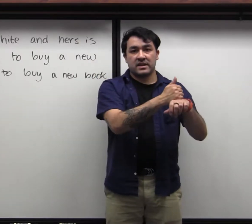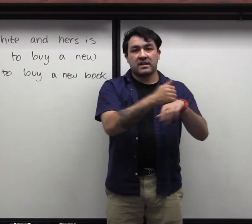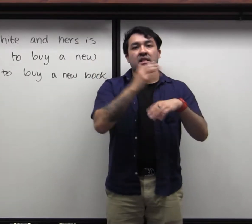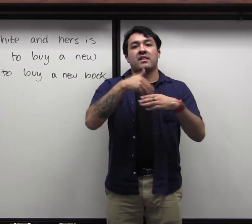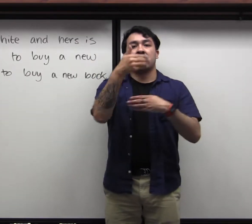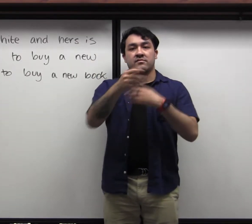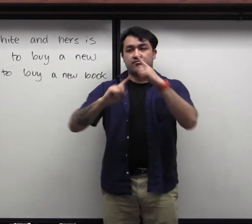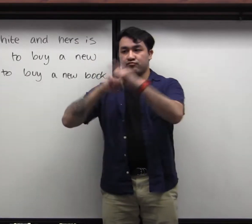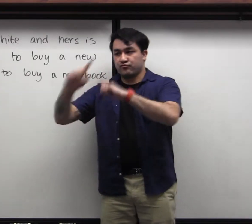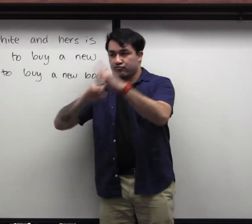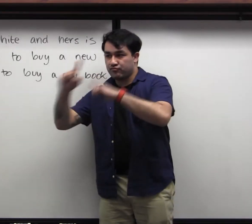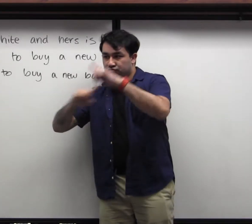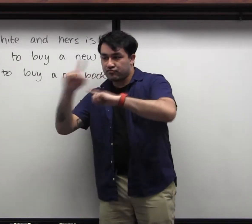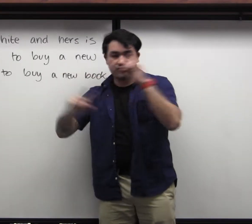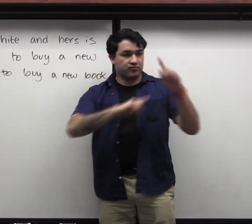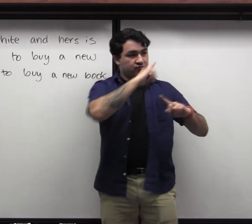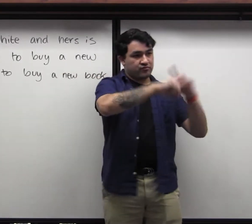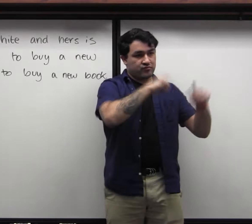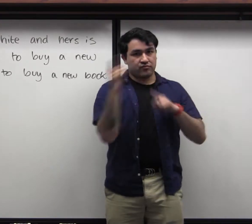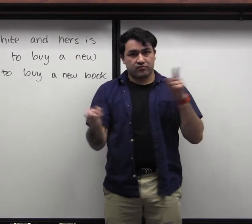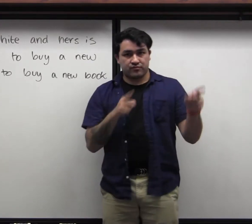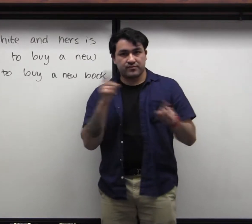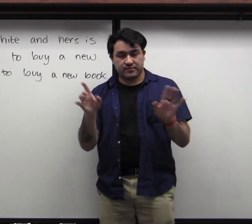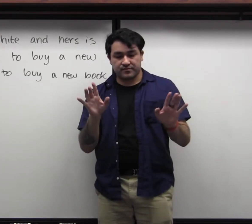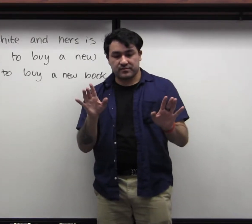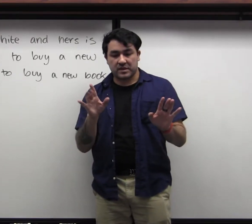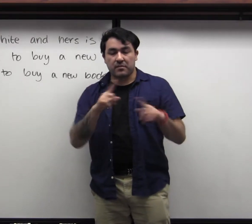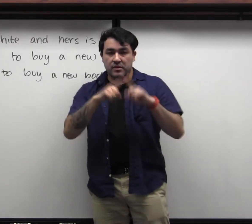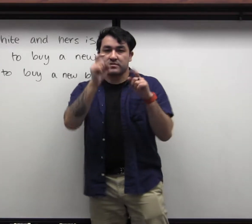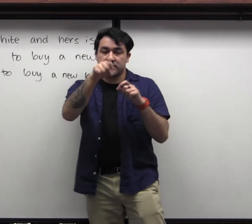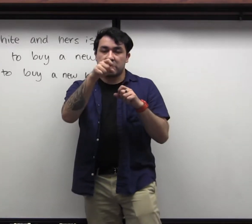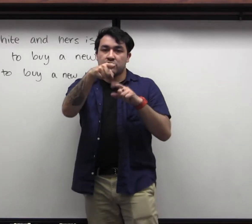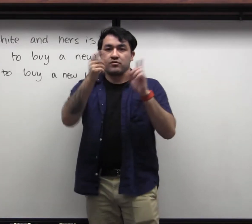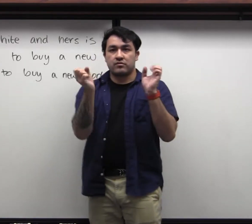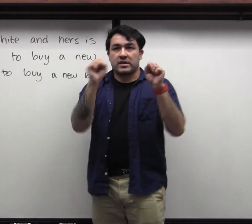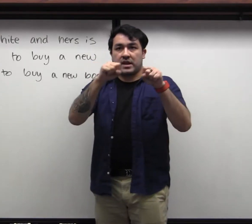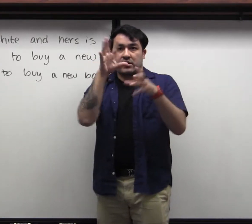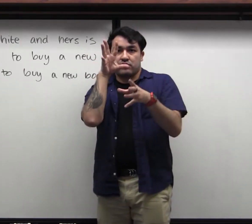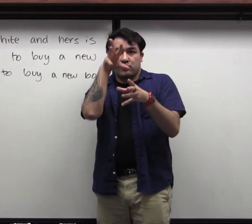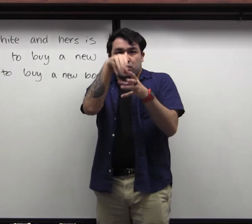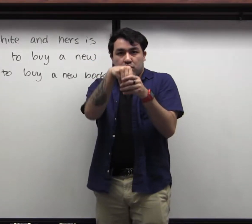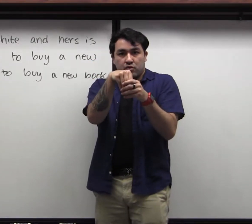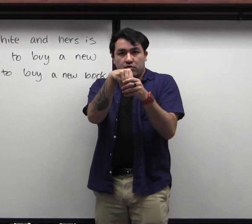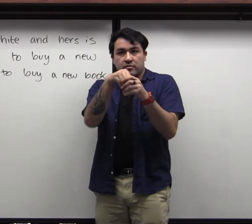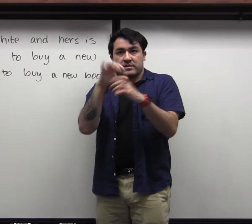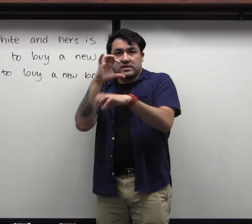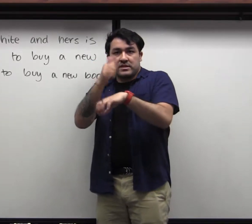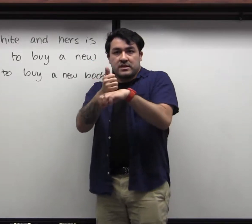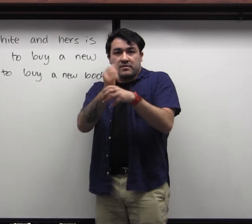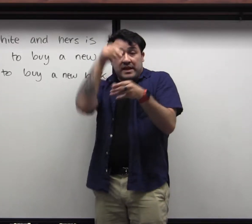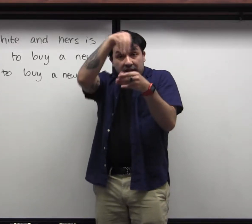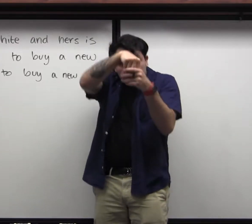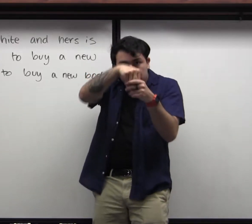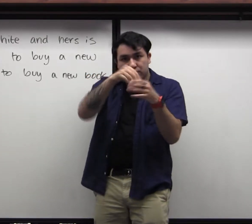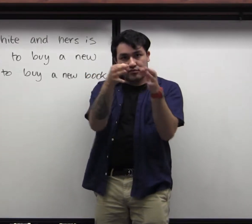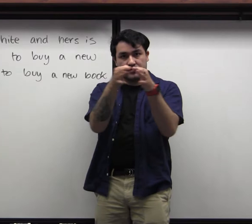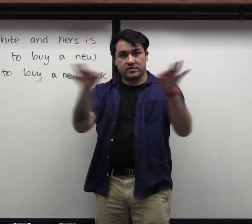talk about these two things. You could literally incorporate that in there where you start signing about something, set it up, and then go talk about something else, set it